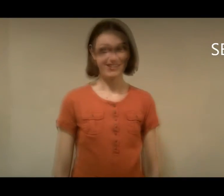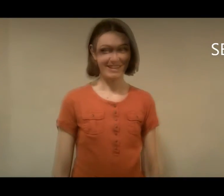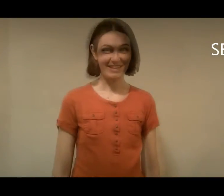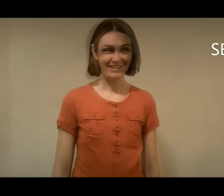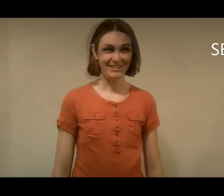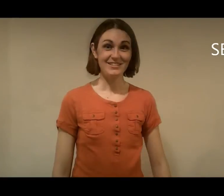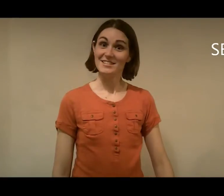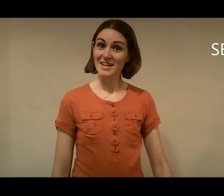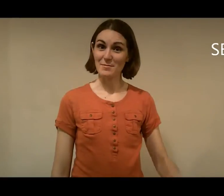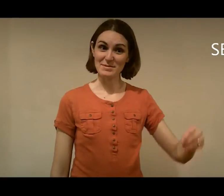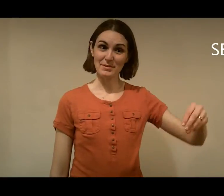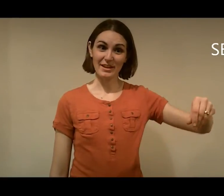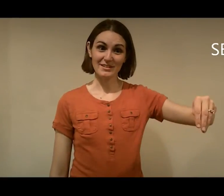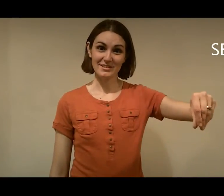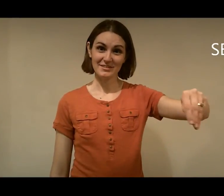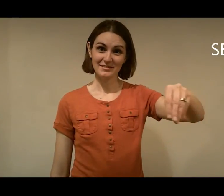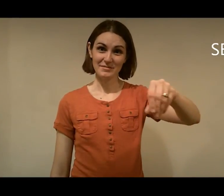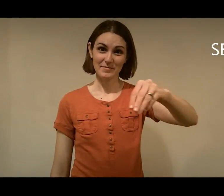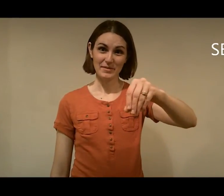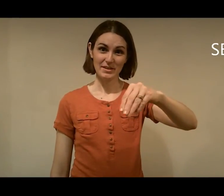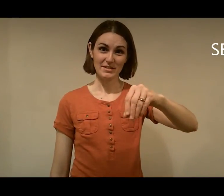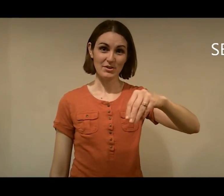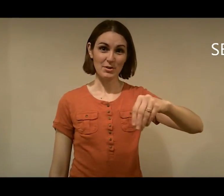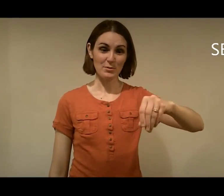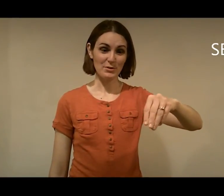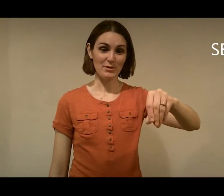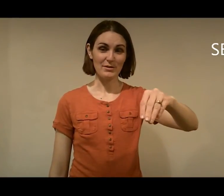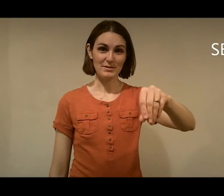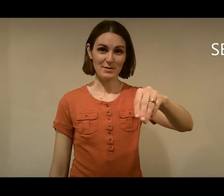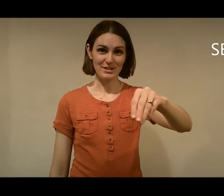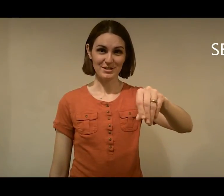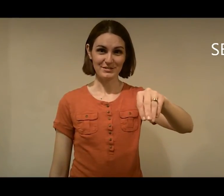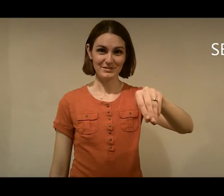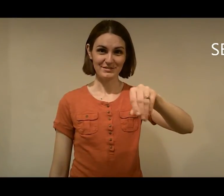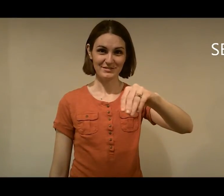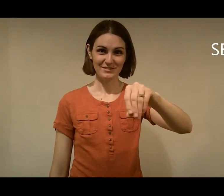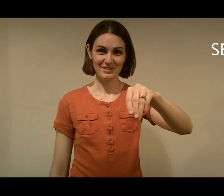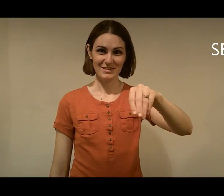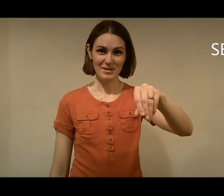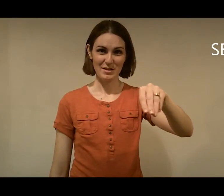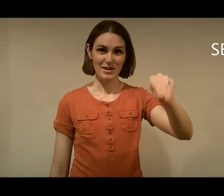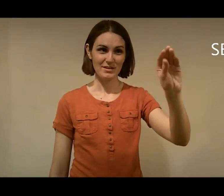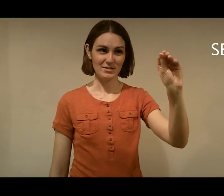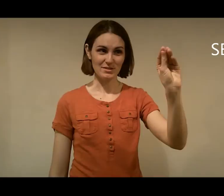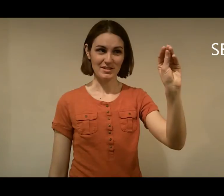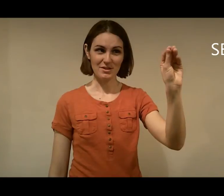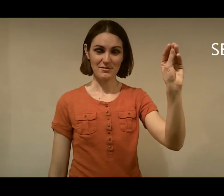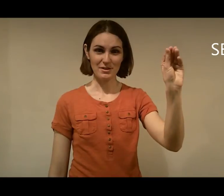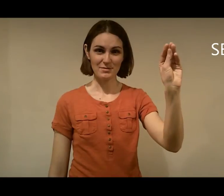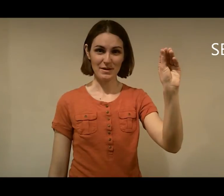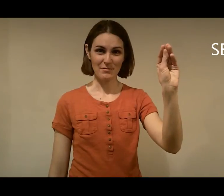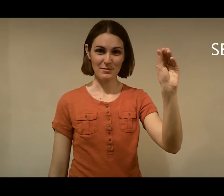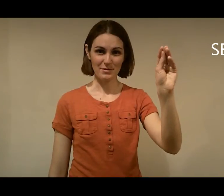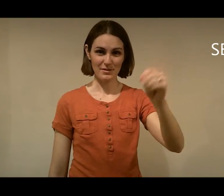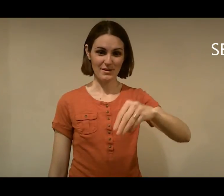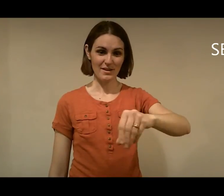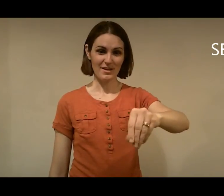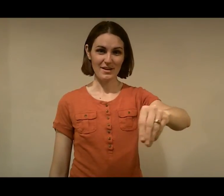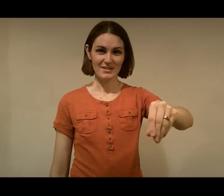Seed. It's the same as plant, so if you don't move it around as much. So you just take your fingers back and forth.